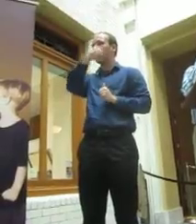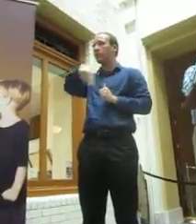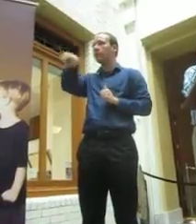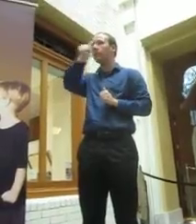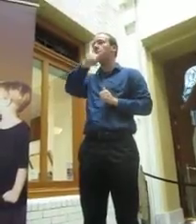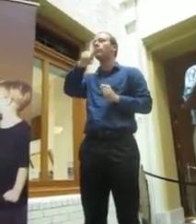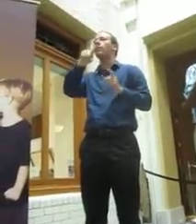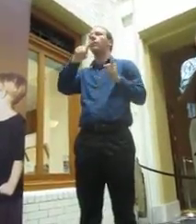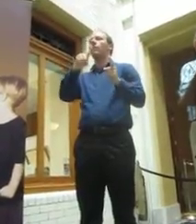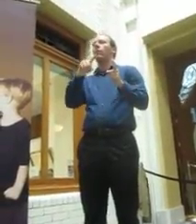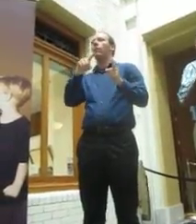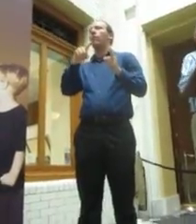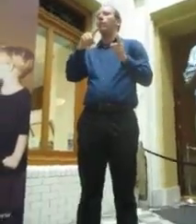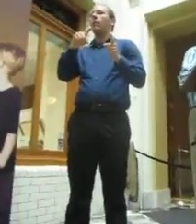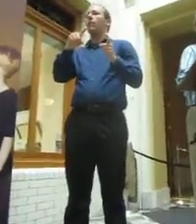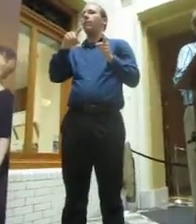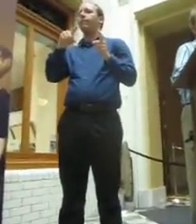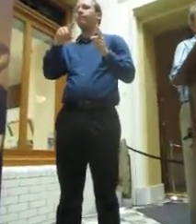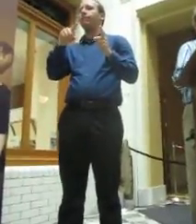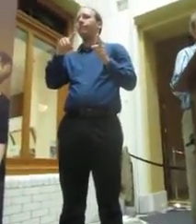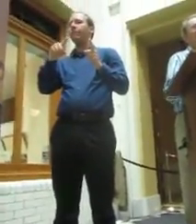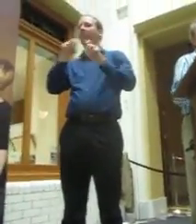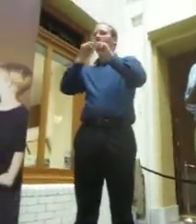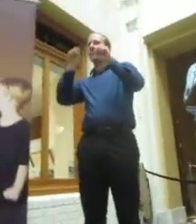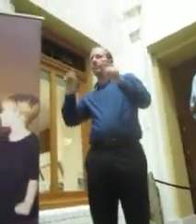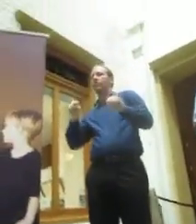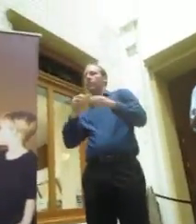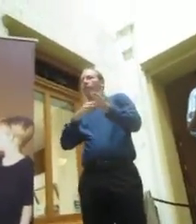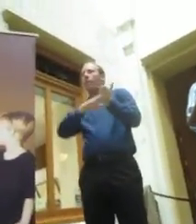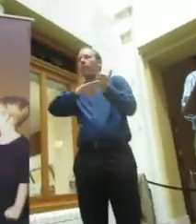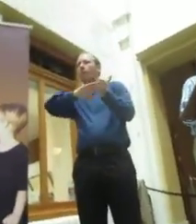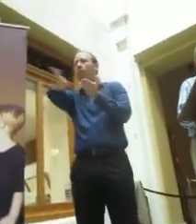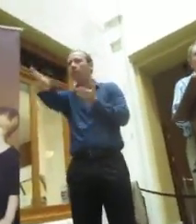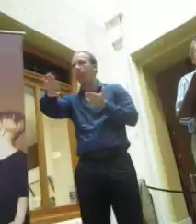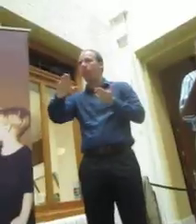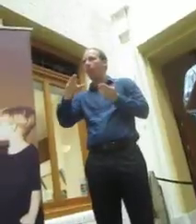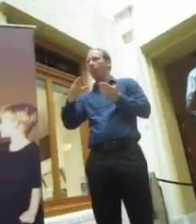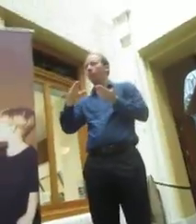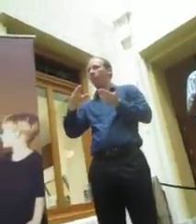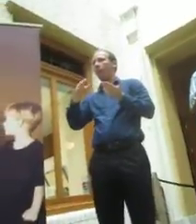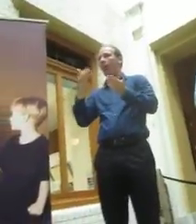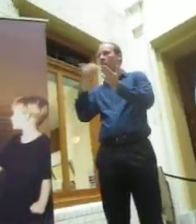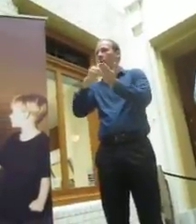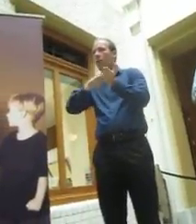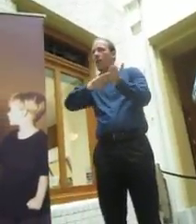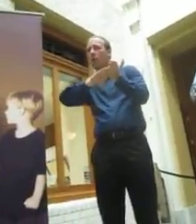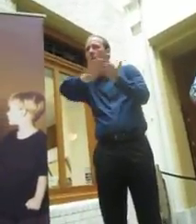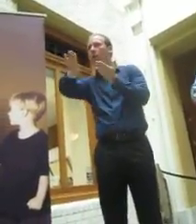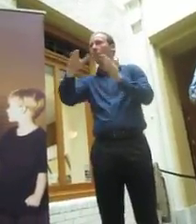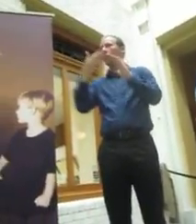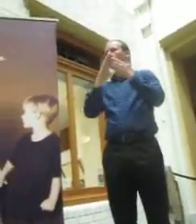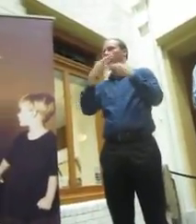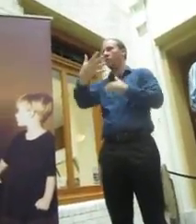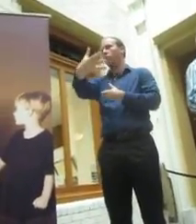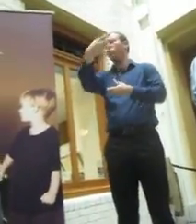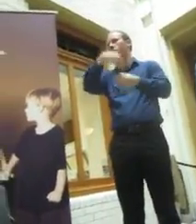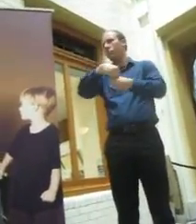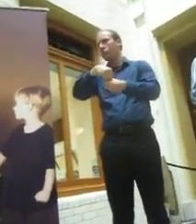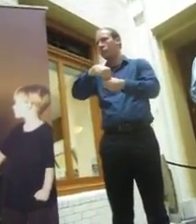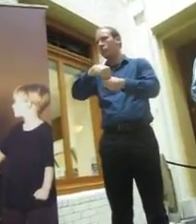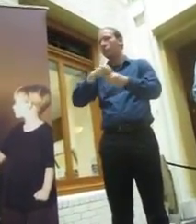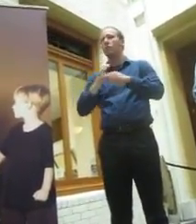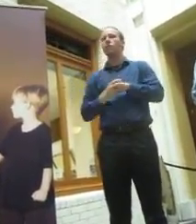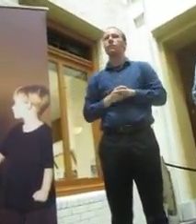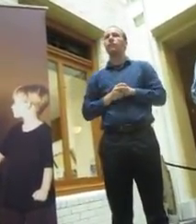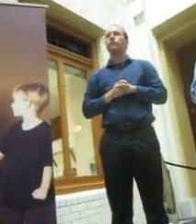systematically and frequently excluded from community participation. The objective of the ADA is